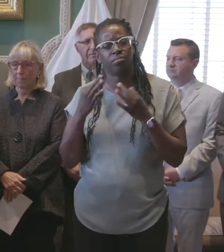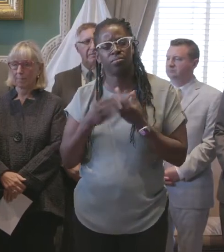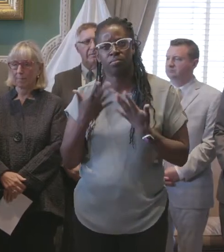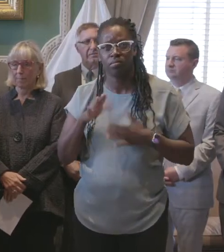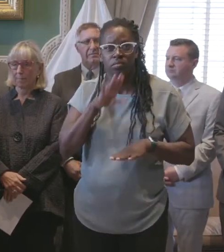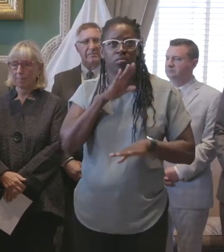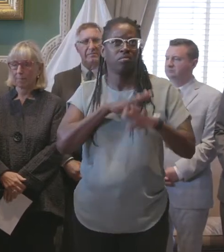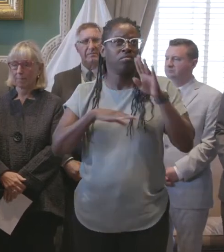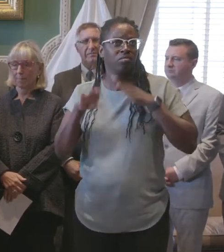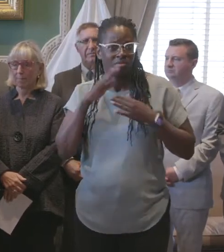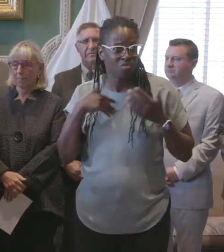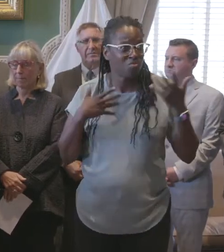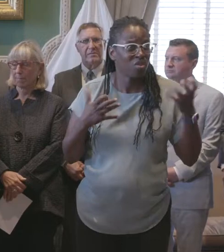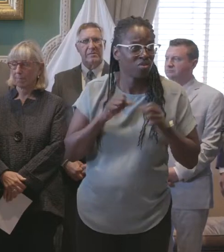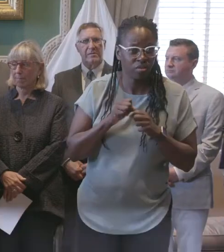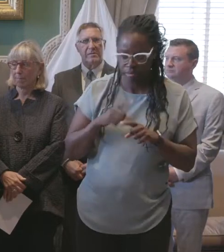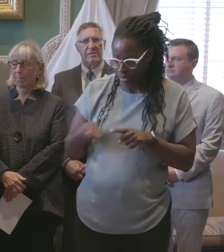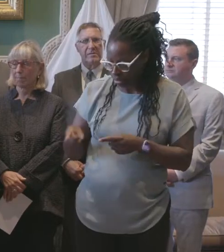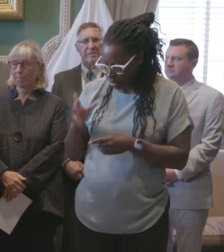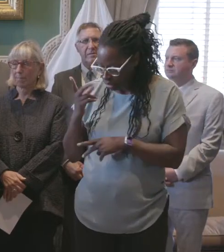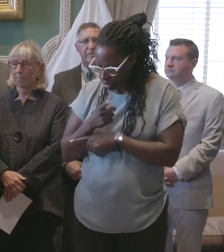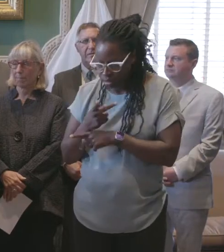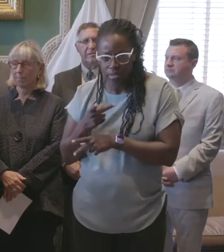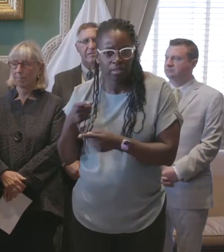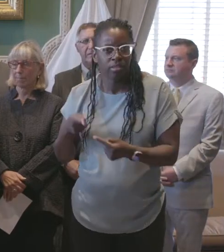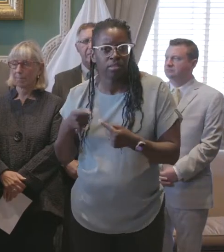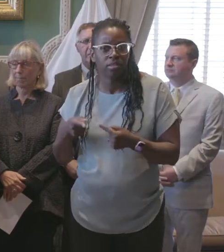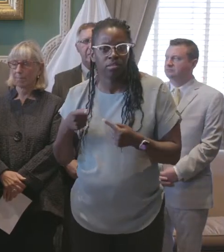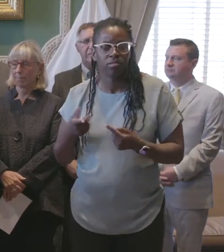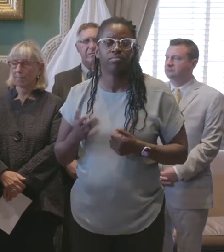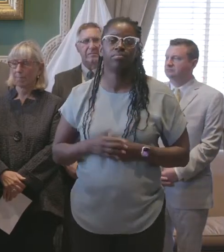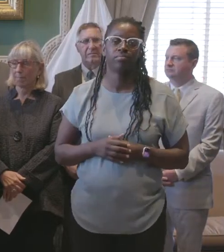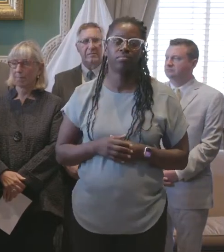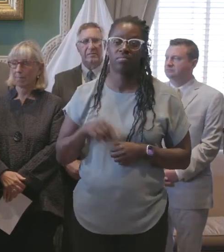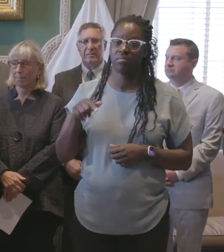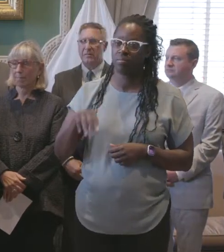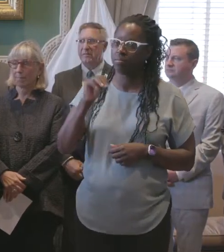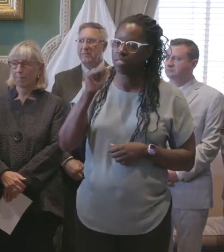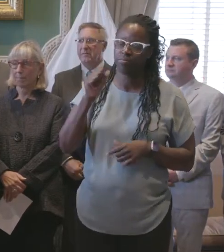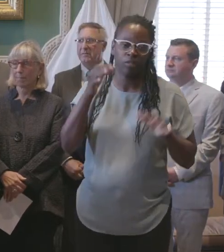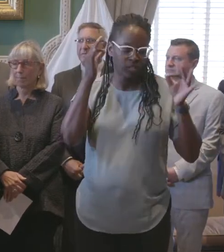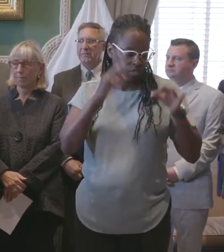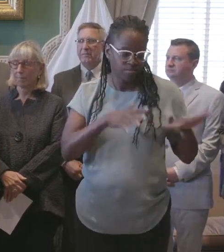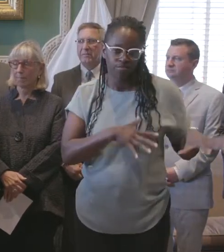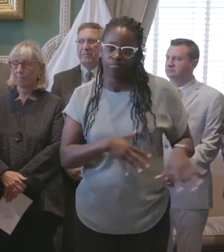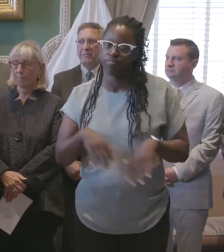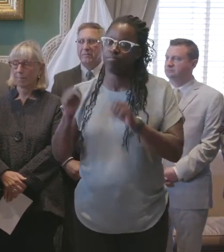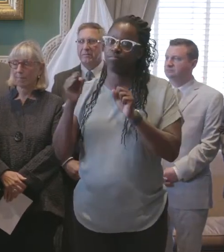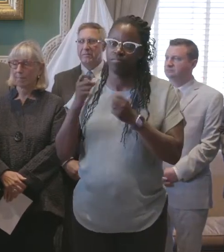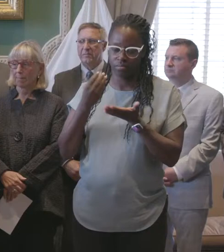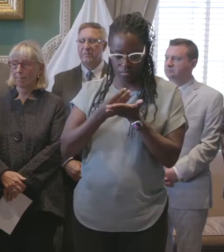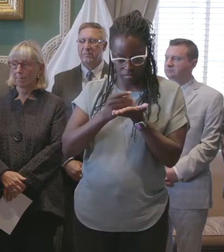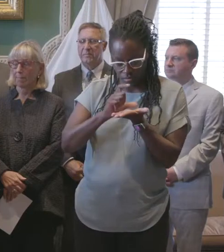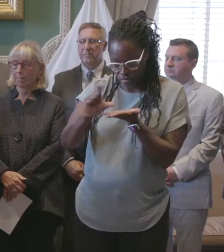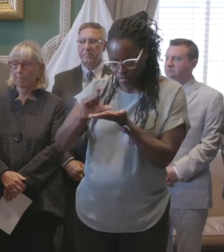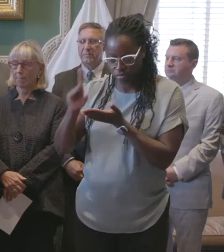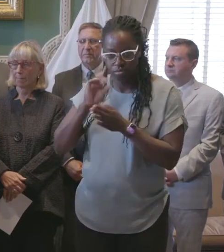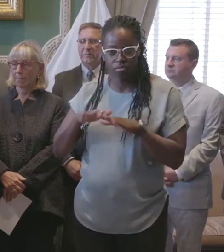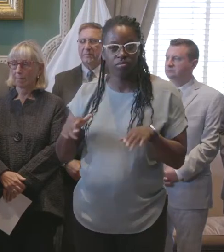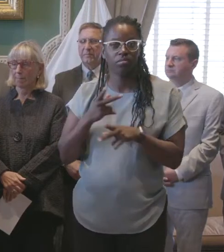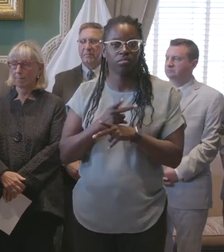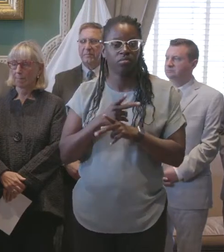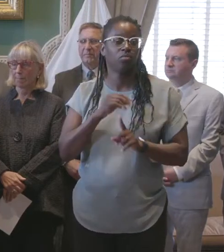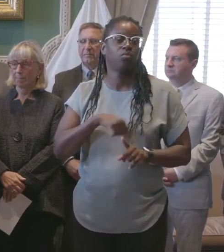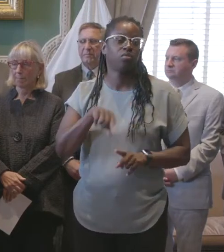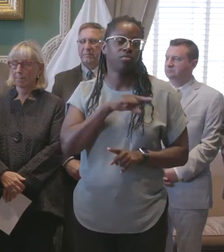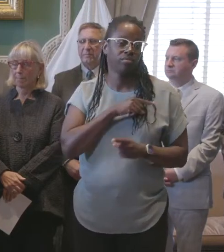leading. This budget also funds a historic expansion of college access across our state.